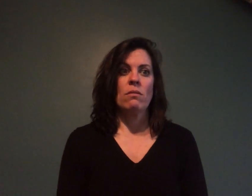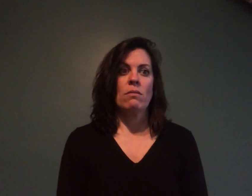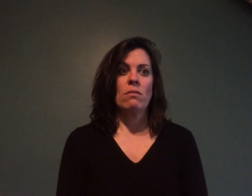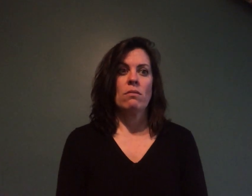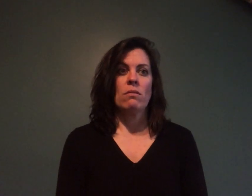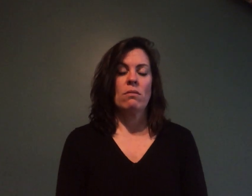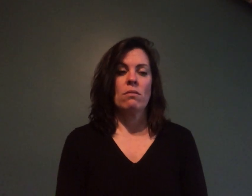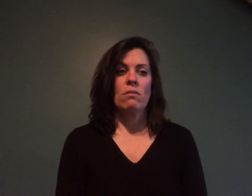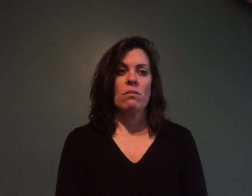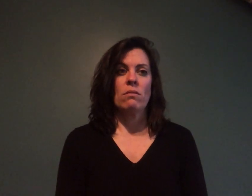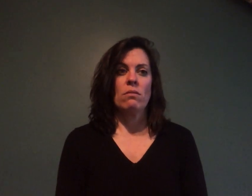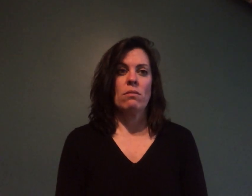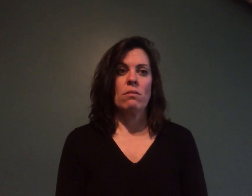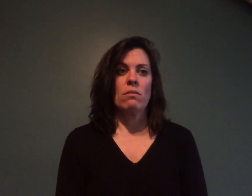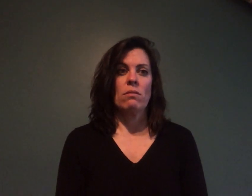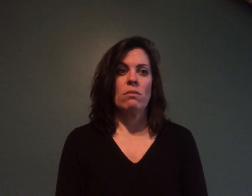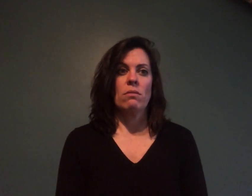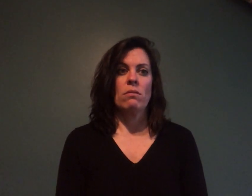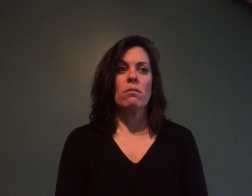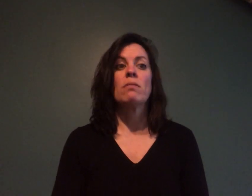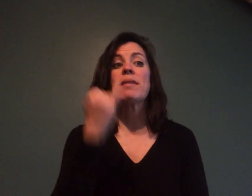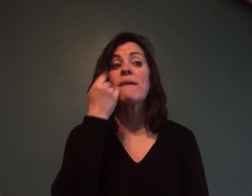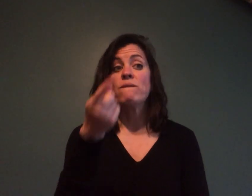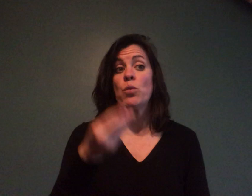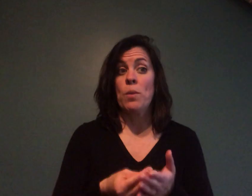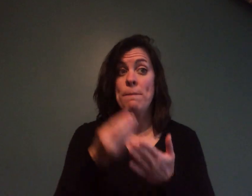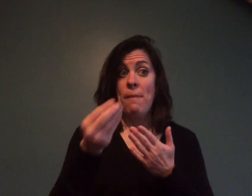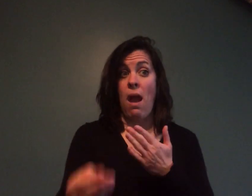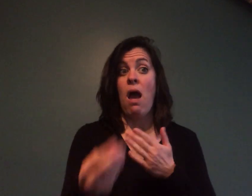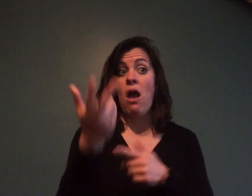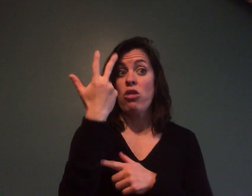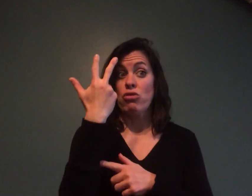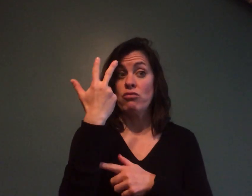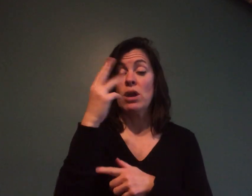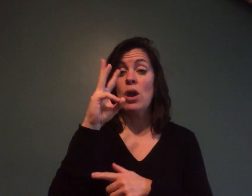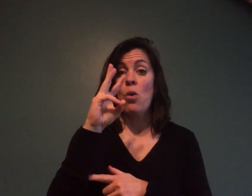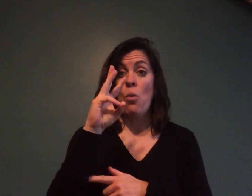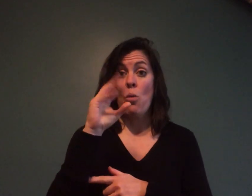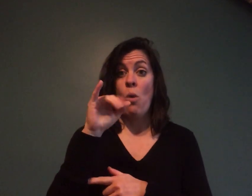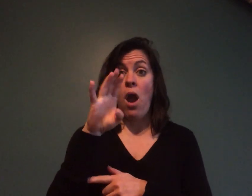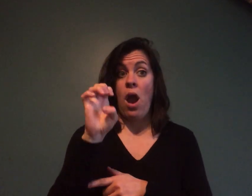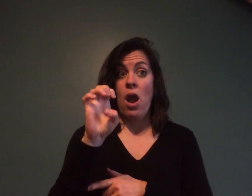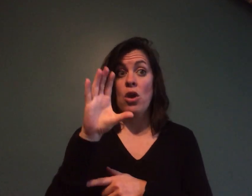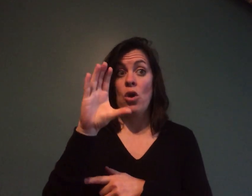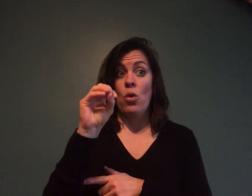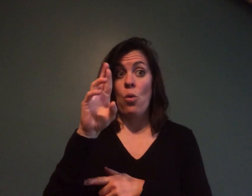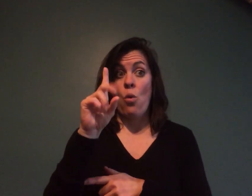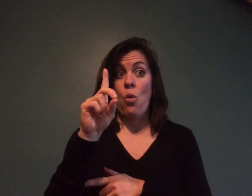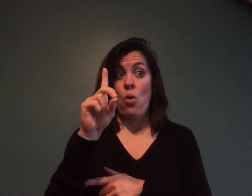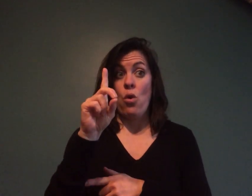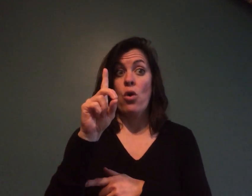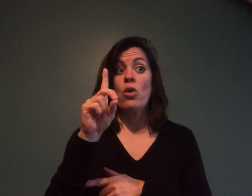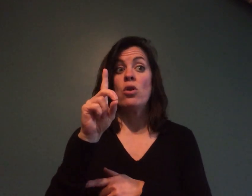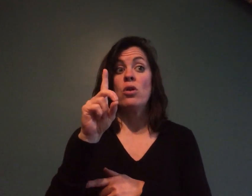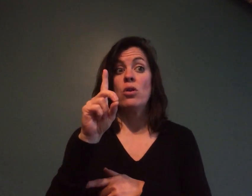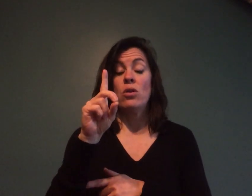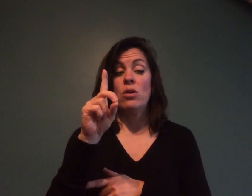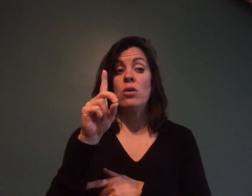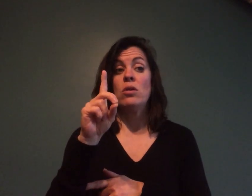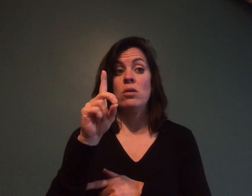a 3-wire cord would cost more. And then you're buying a 3-prong plug versus a 2-prong plug,